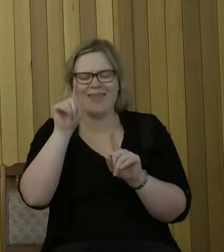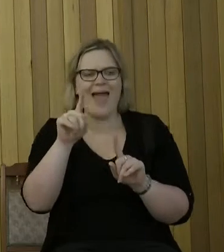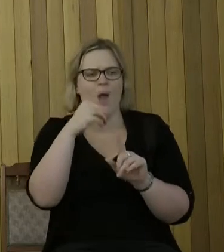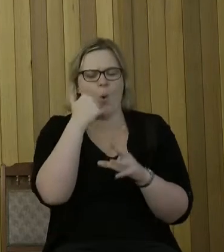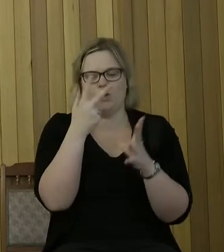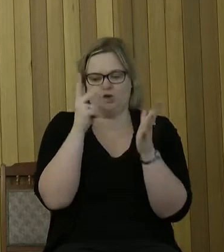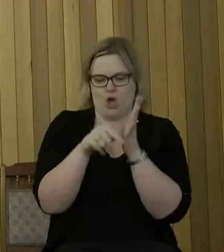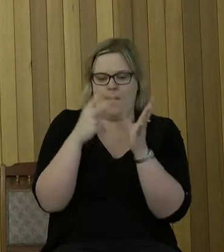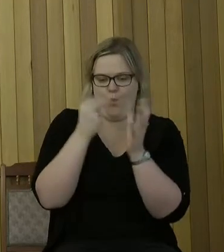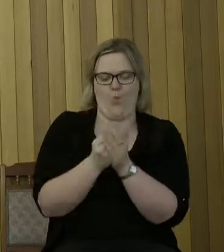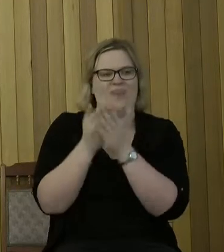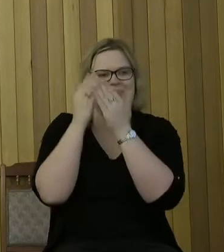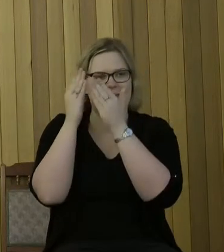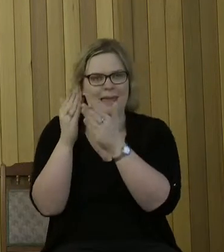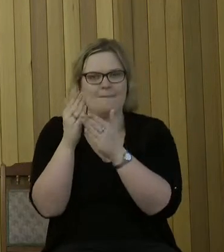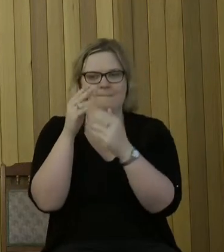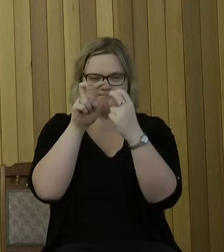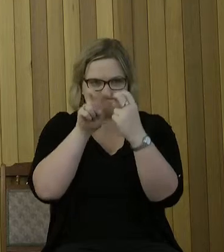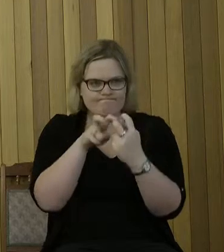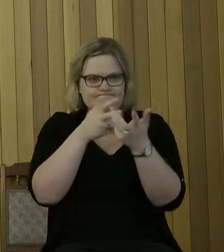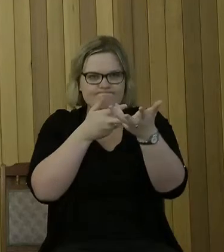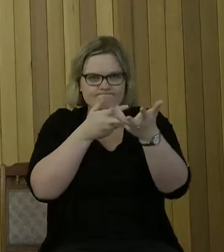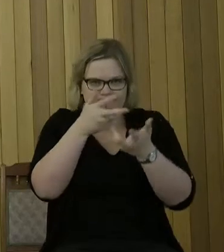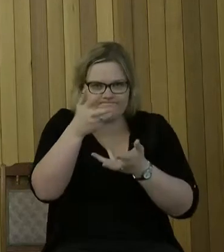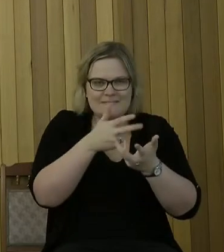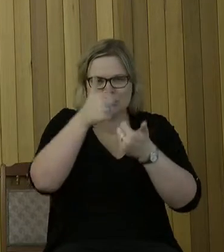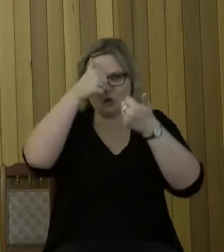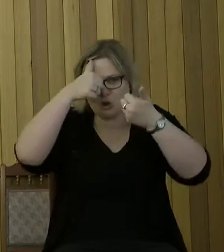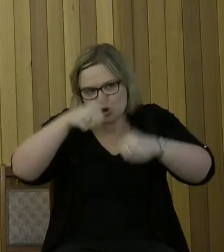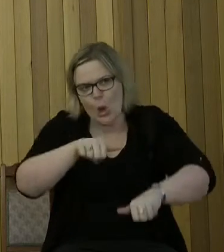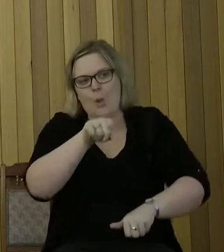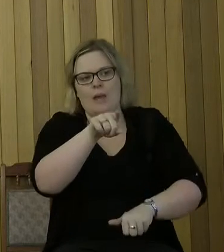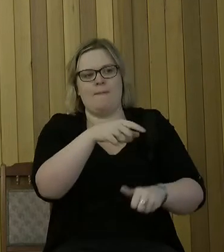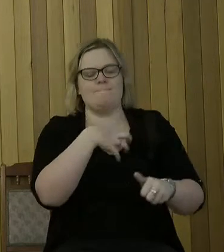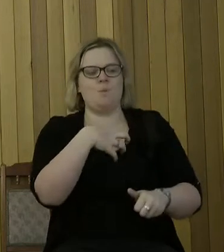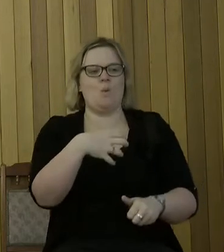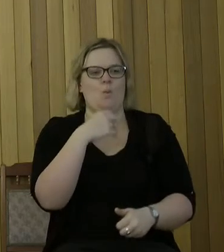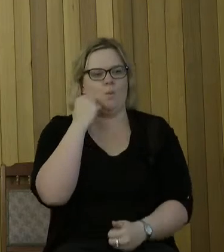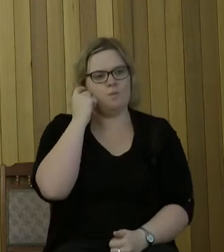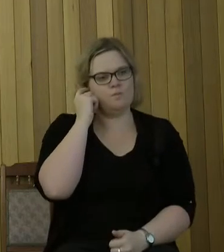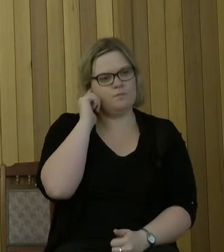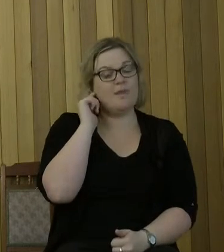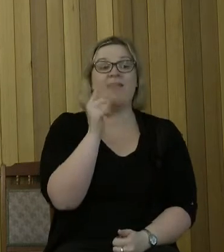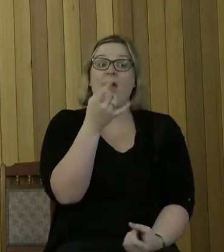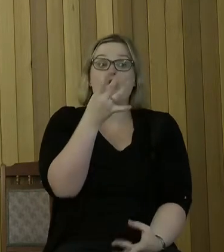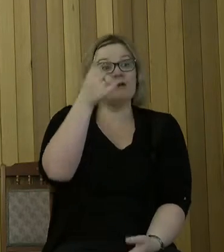time understanding and getting to know Him more. They knew Him, but they